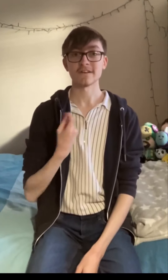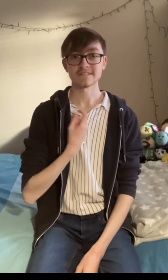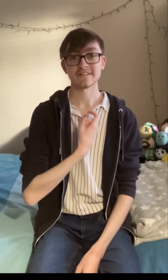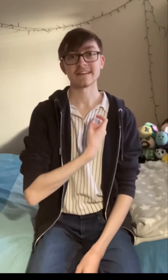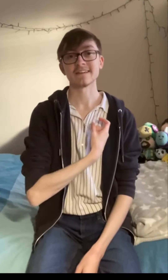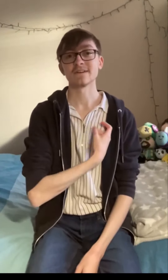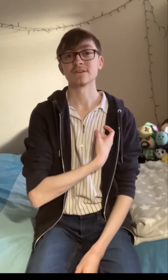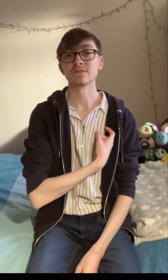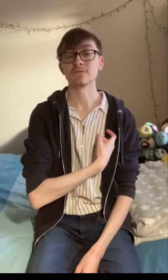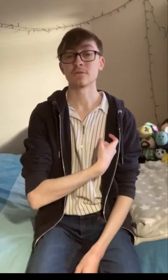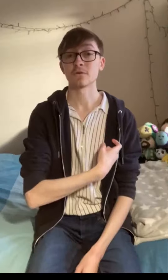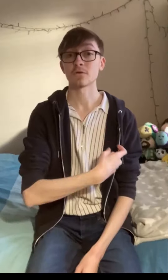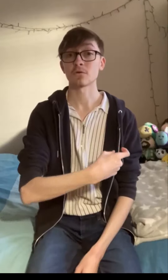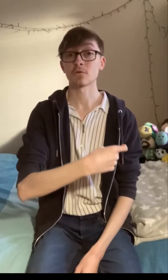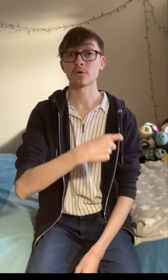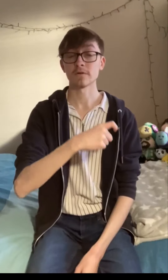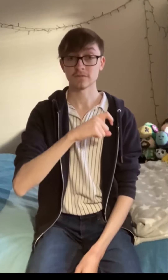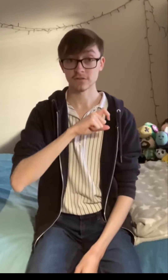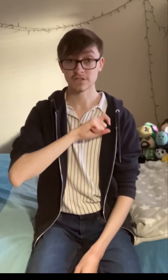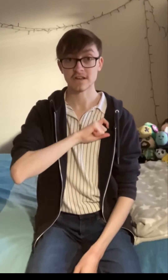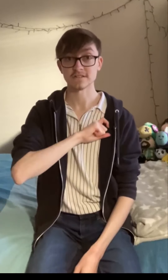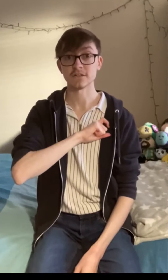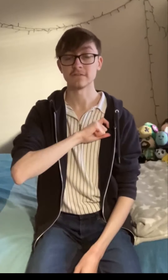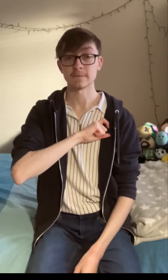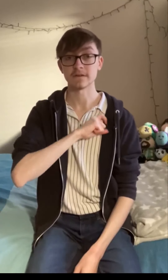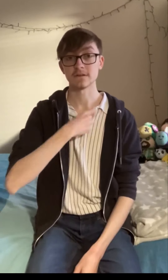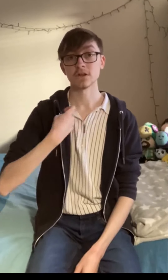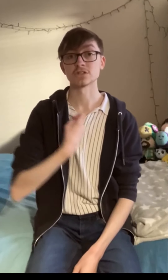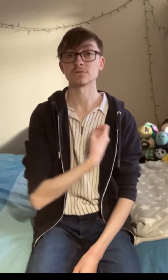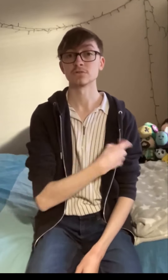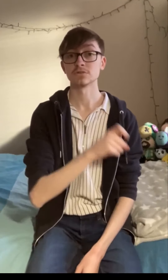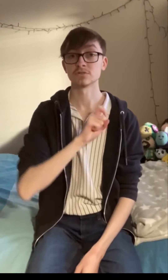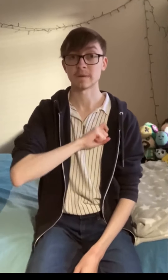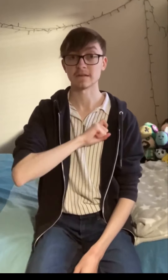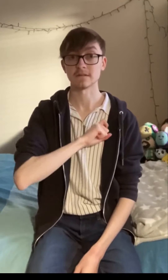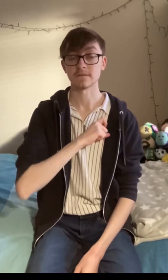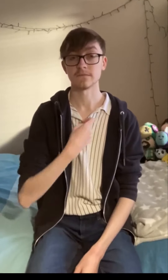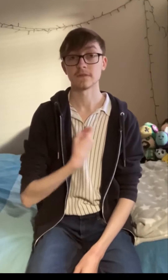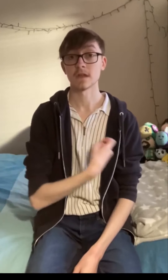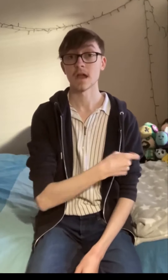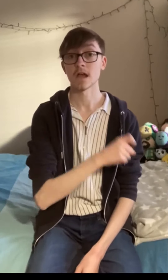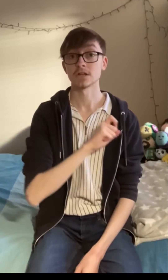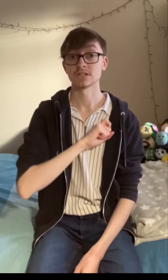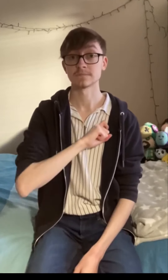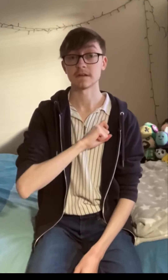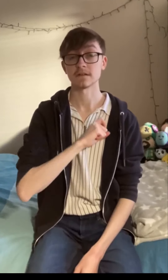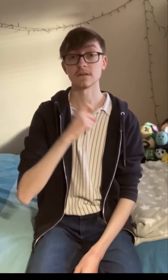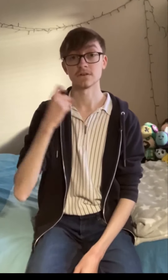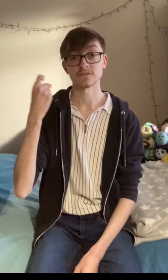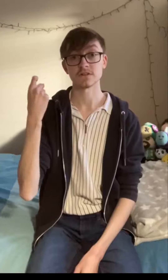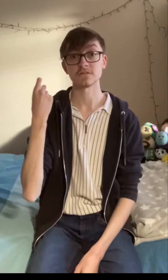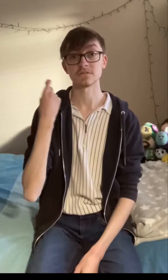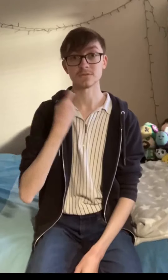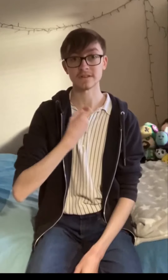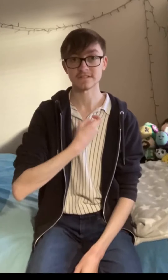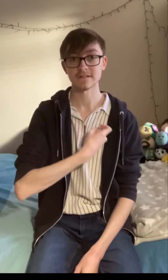through it very slowly, you go over to your chest and you flip it. So, Spain. Spain. So doing that